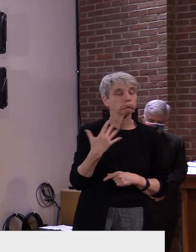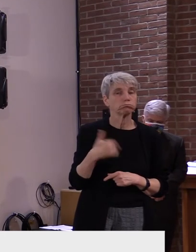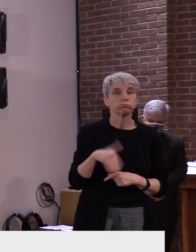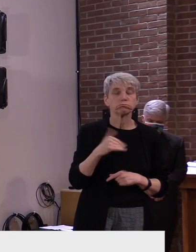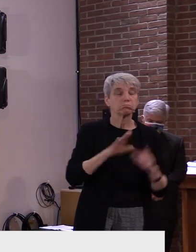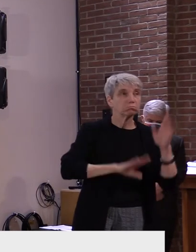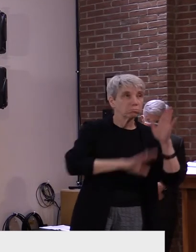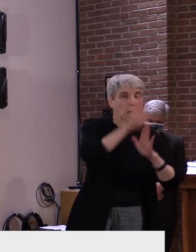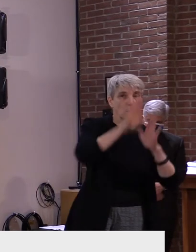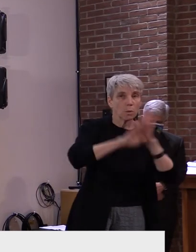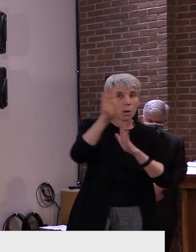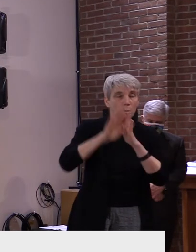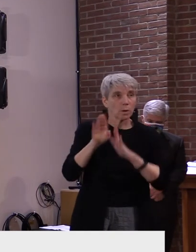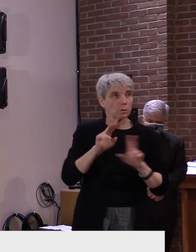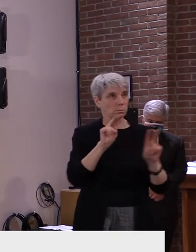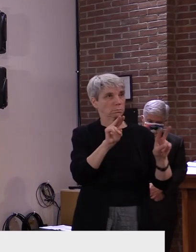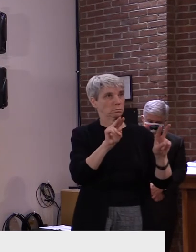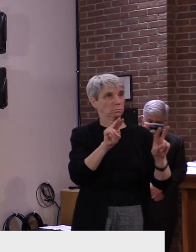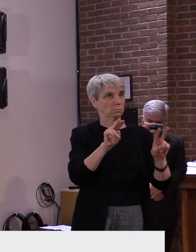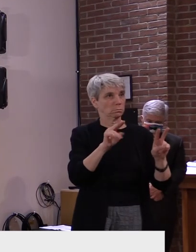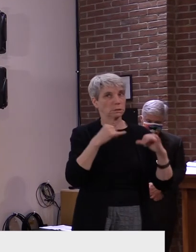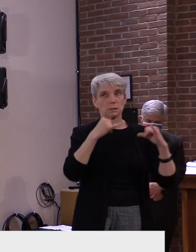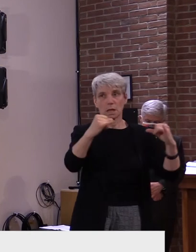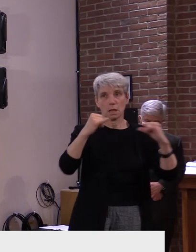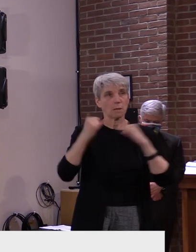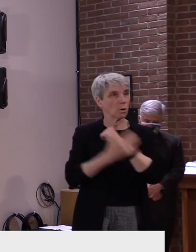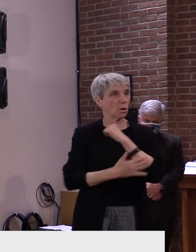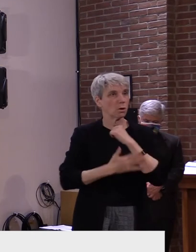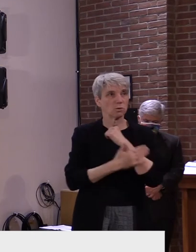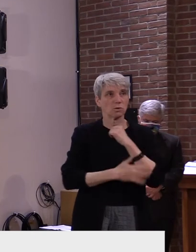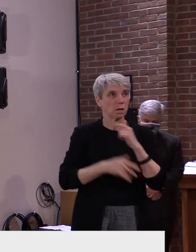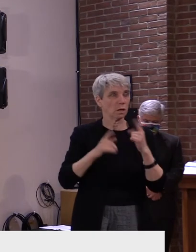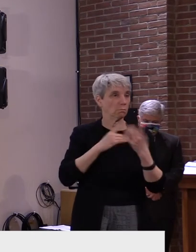it should be a concern to us throughout the country